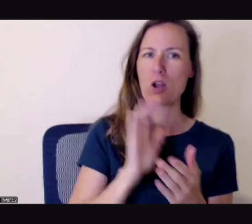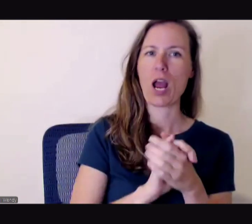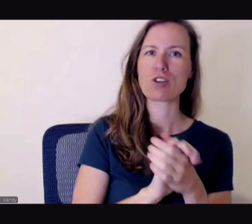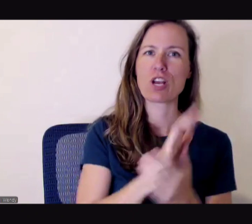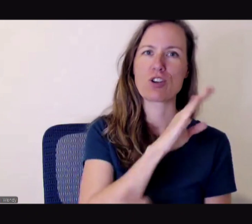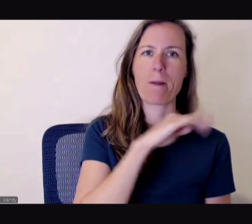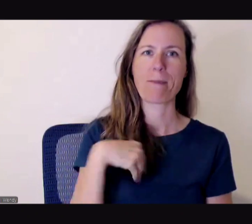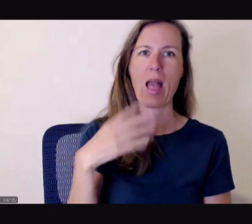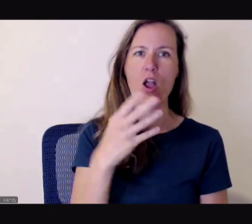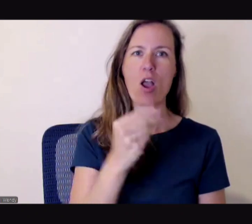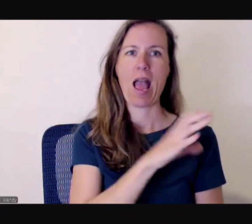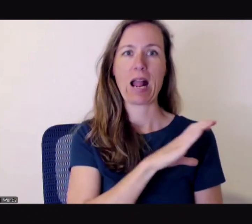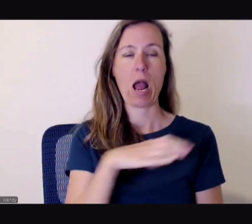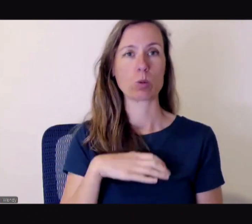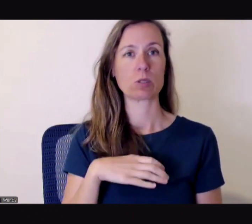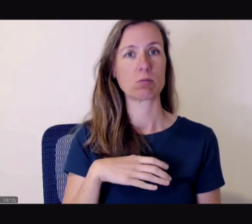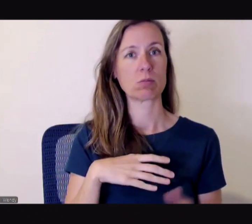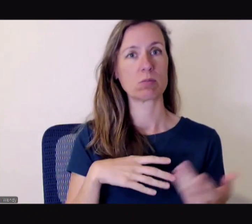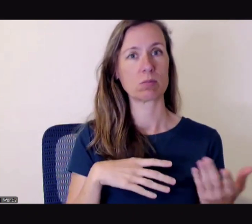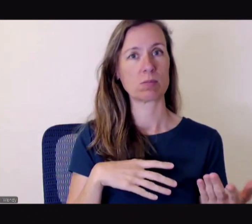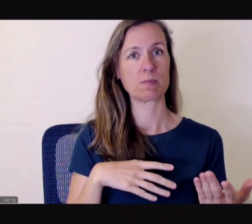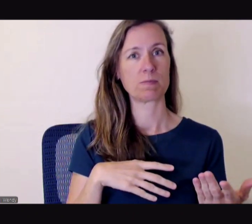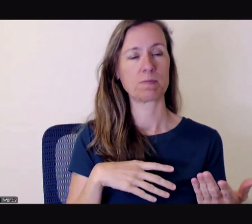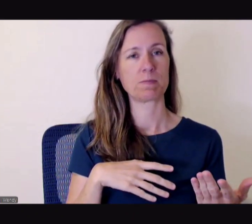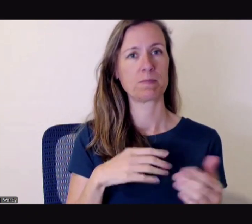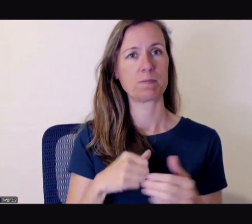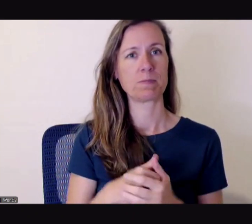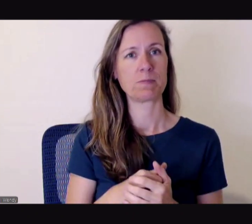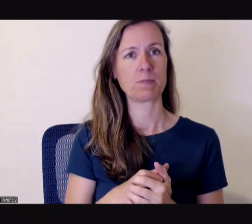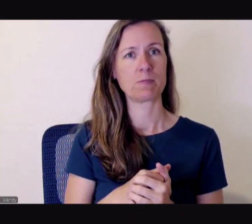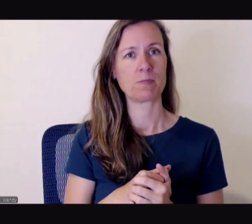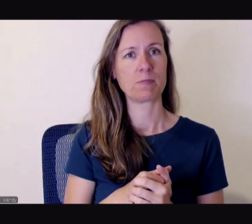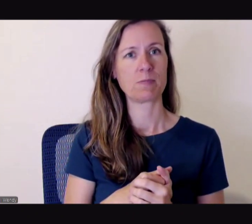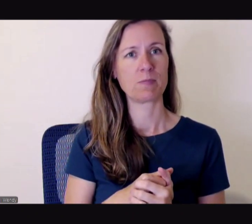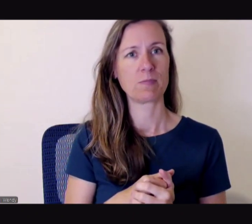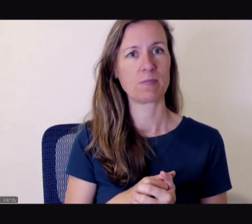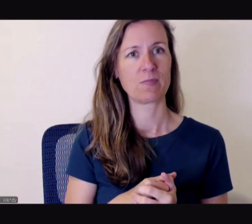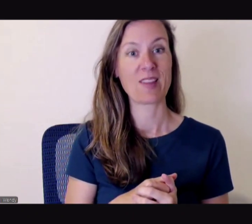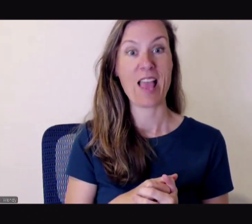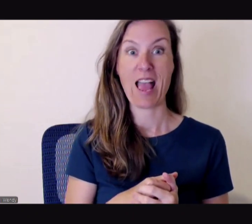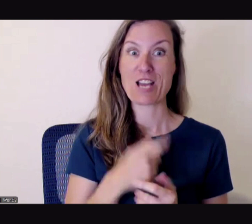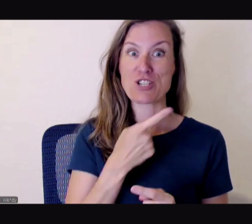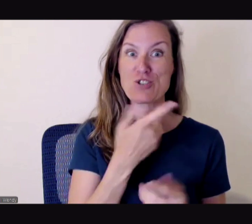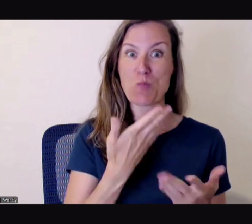And if I could, real quick, she's probably going to kill me. I've